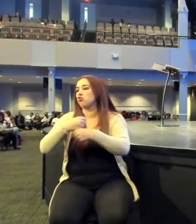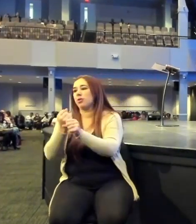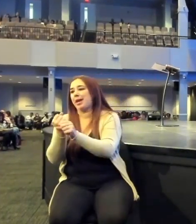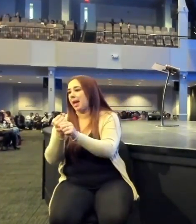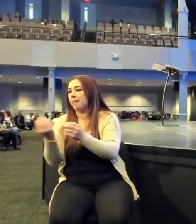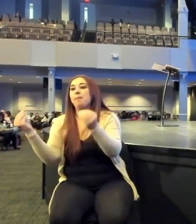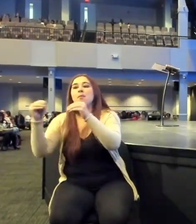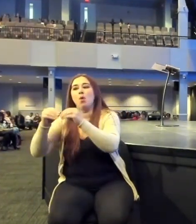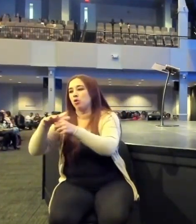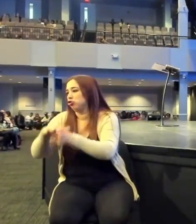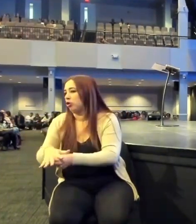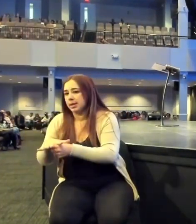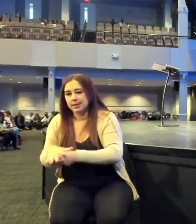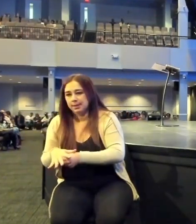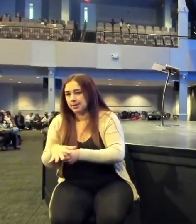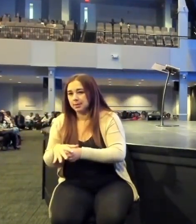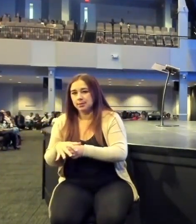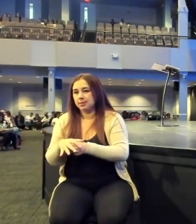producer.